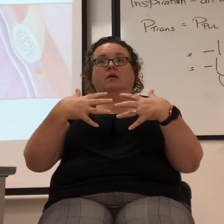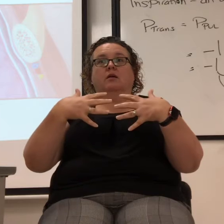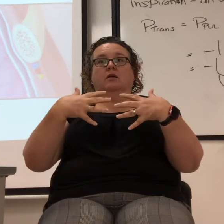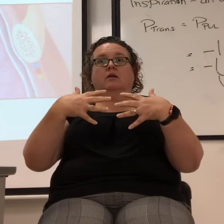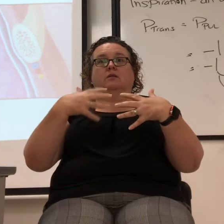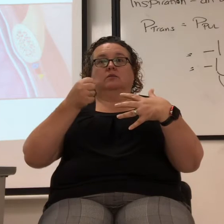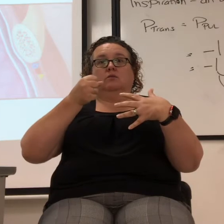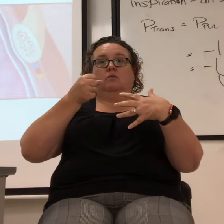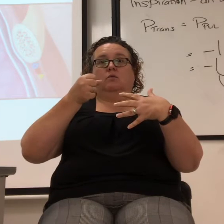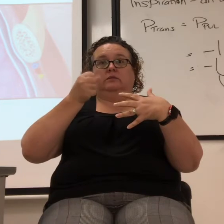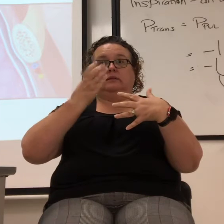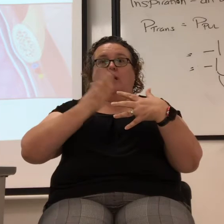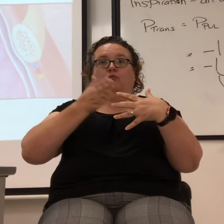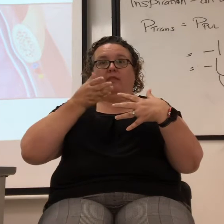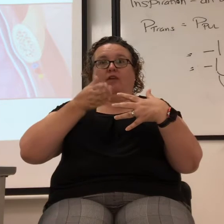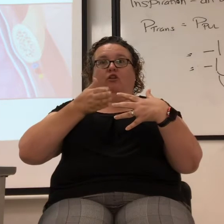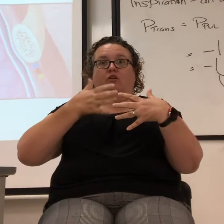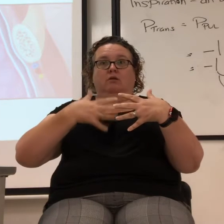there.